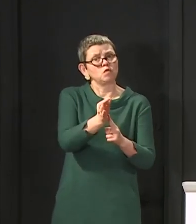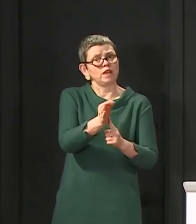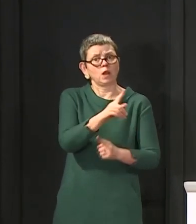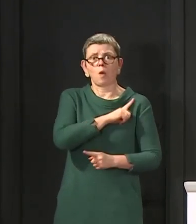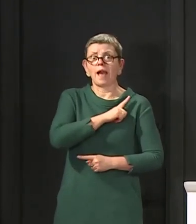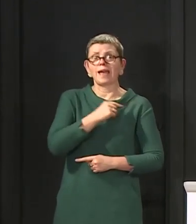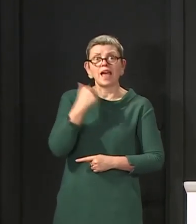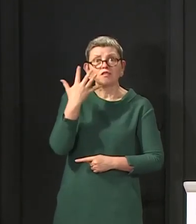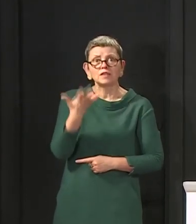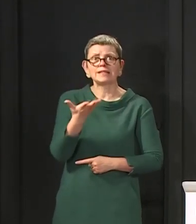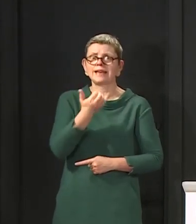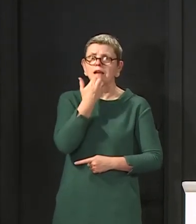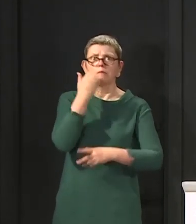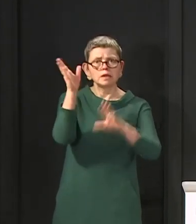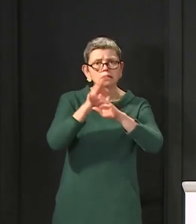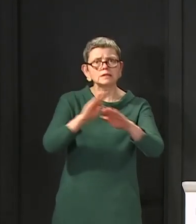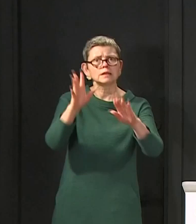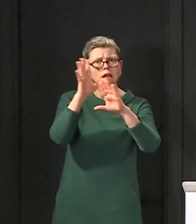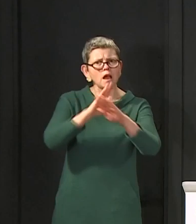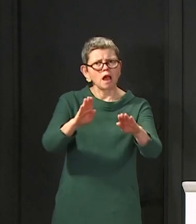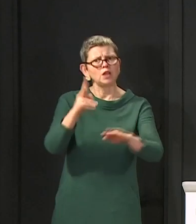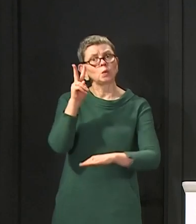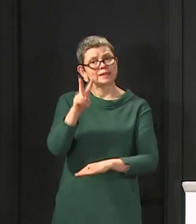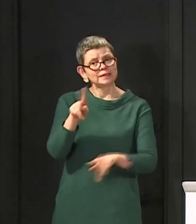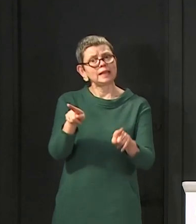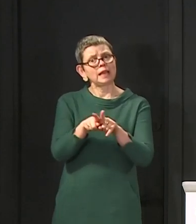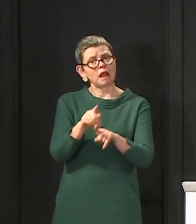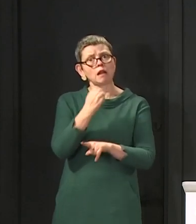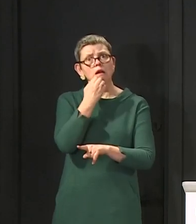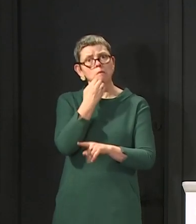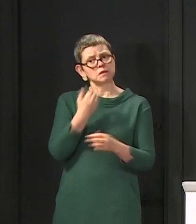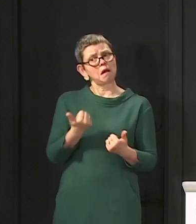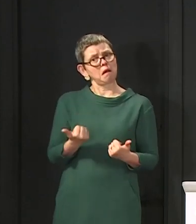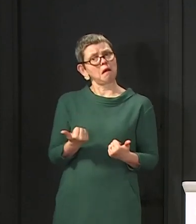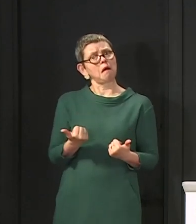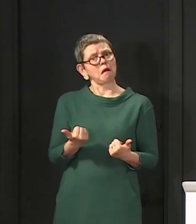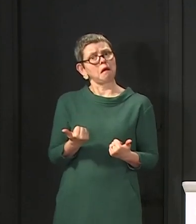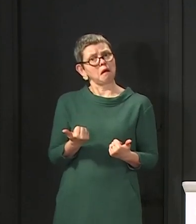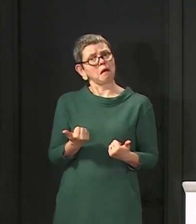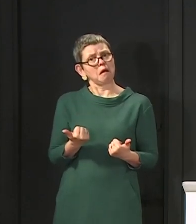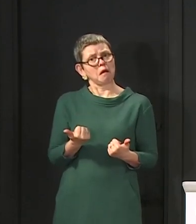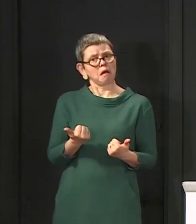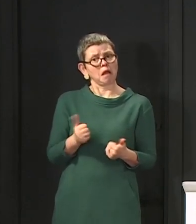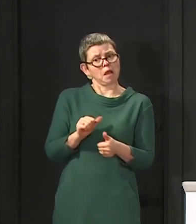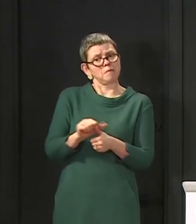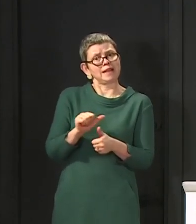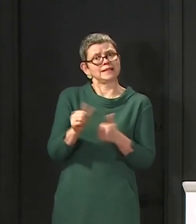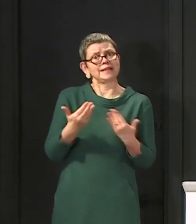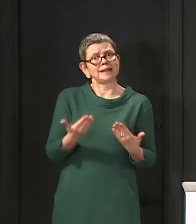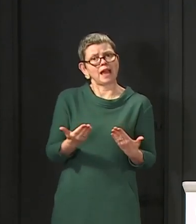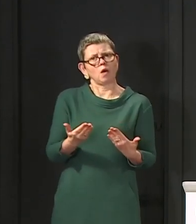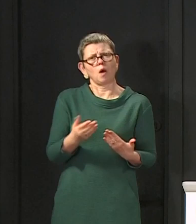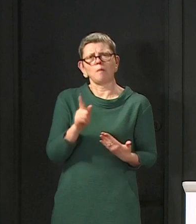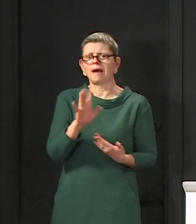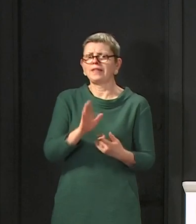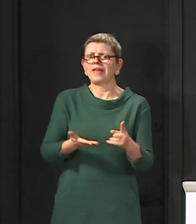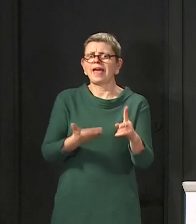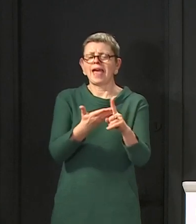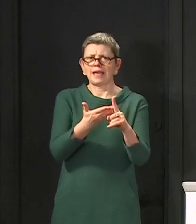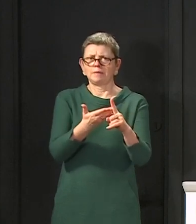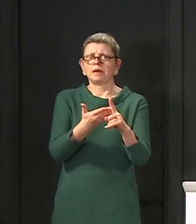out for you day after day, that we have made real progress. The objective now for all of us must be to consolidate